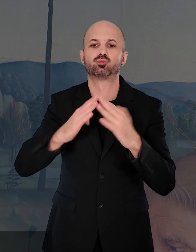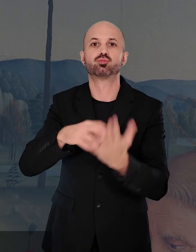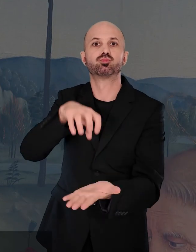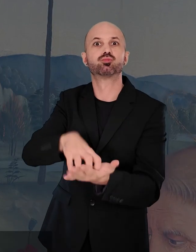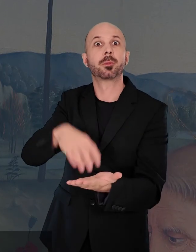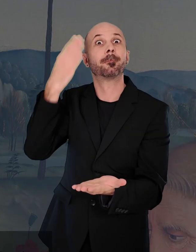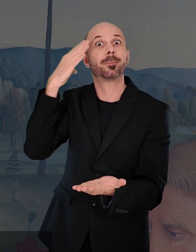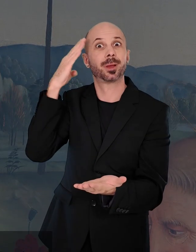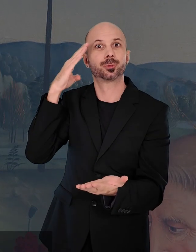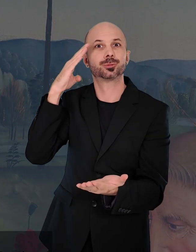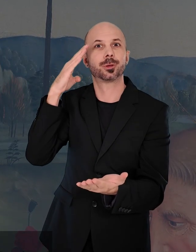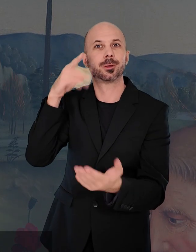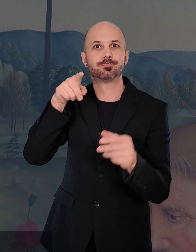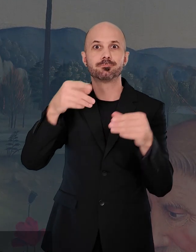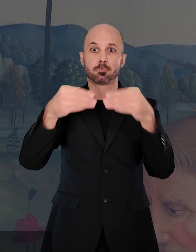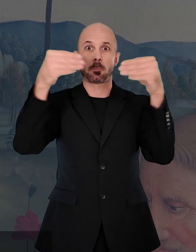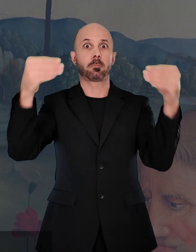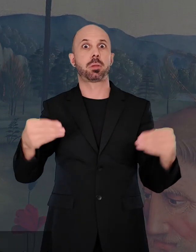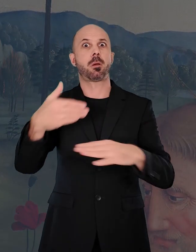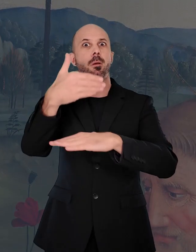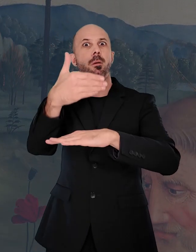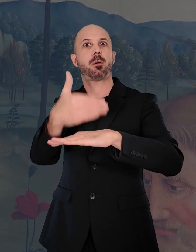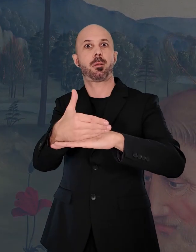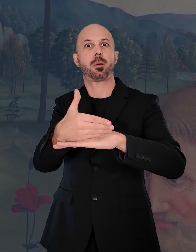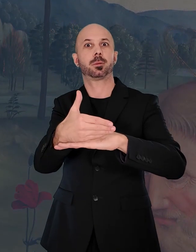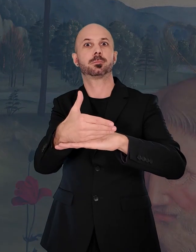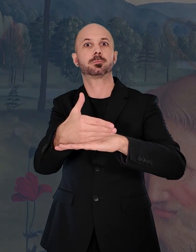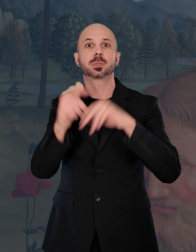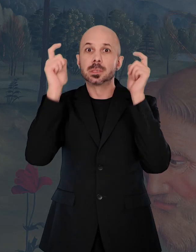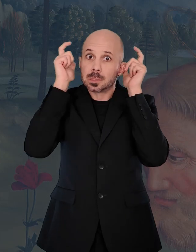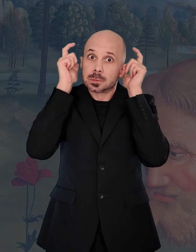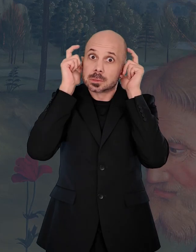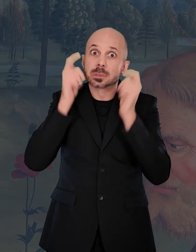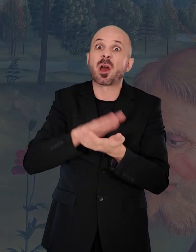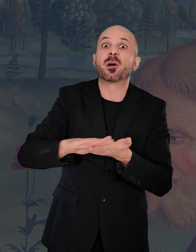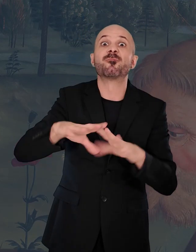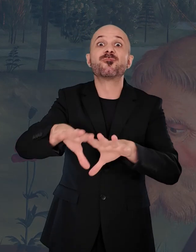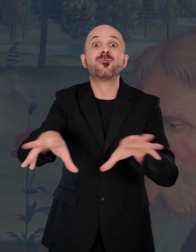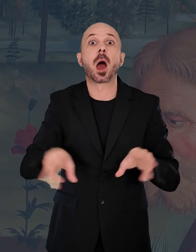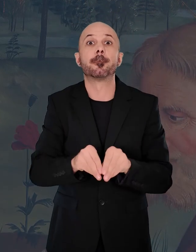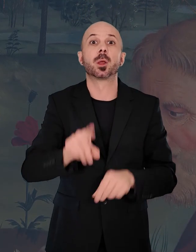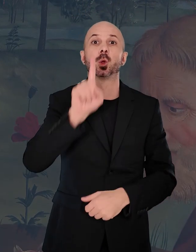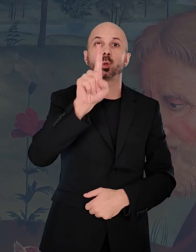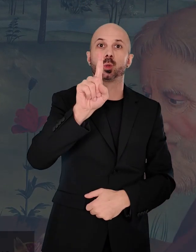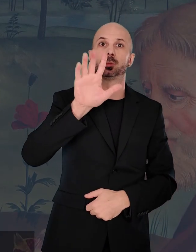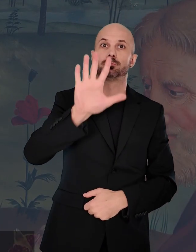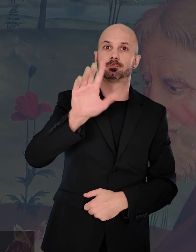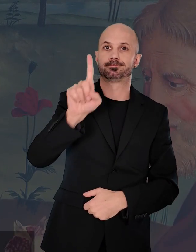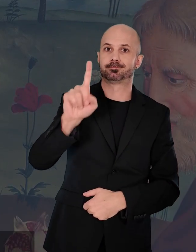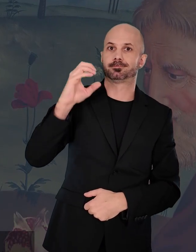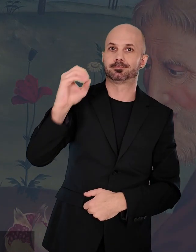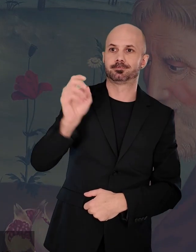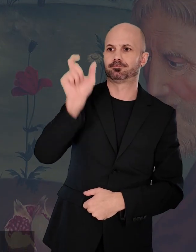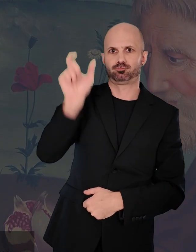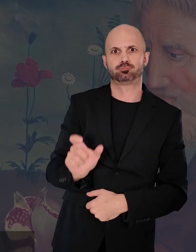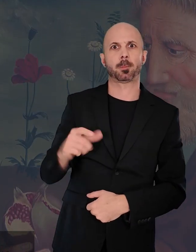Another work that sheds light on the relationship between Raphael and the city of Perugia is the large altarpiece depicting